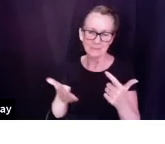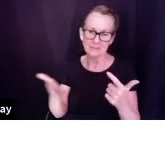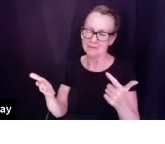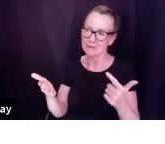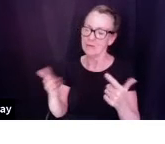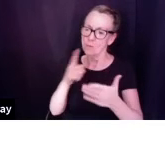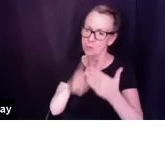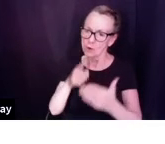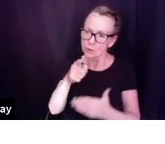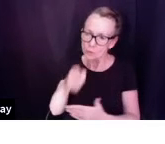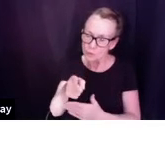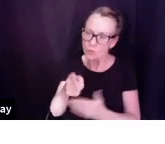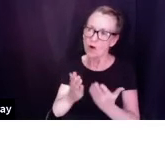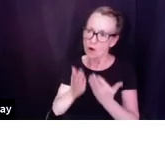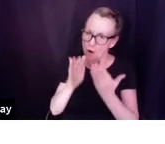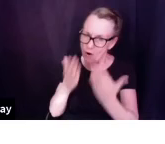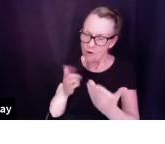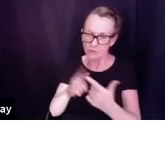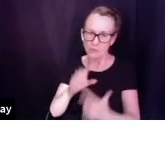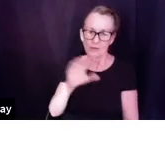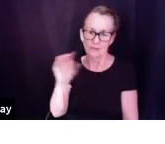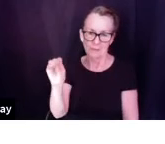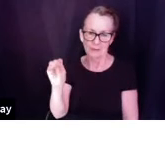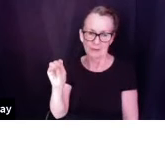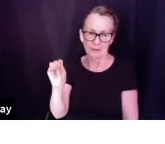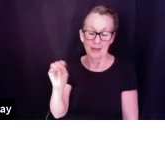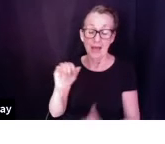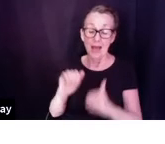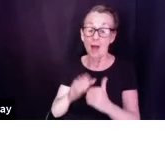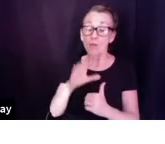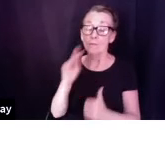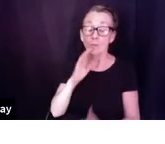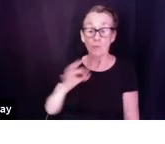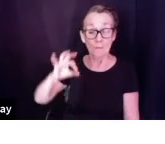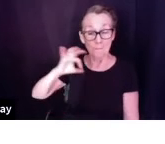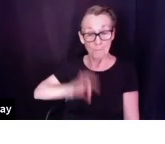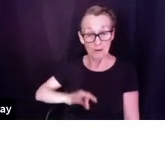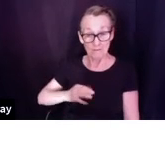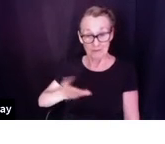can offer them and how their company can benefit from hiring you.